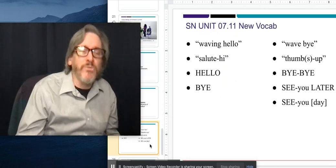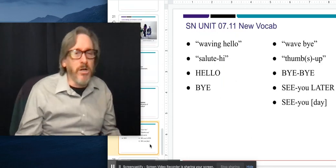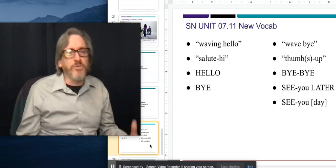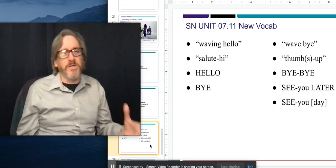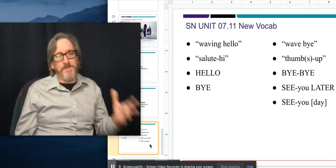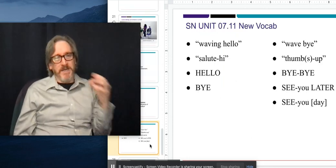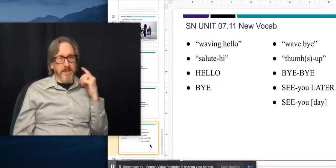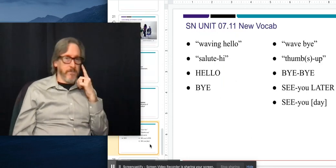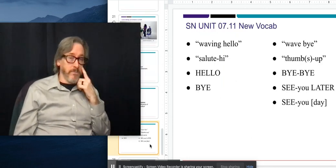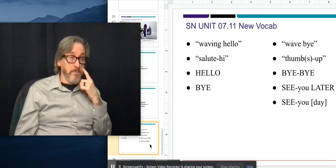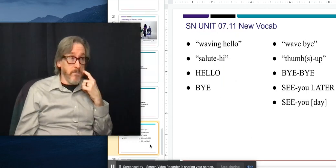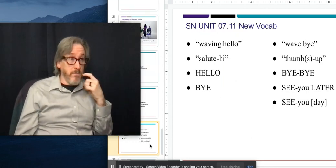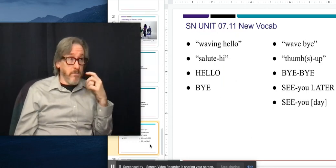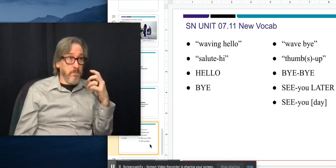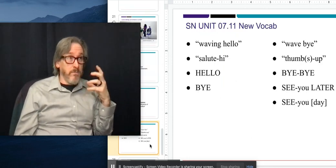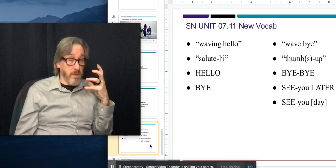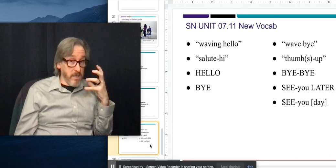So culturally speaking,